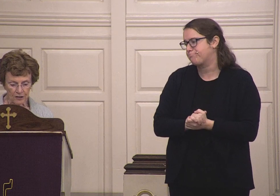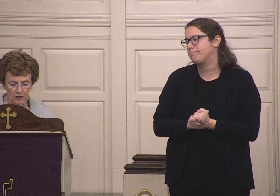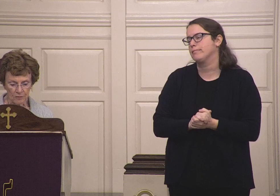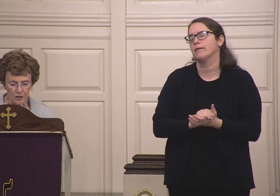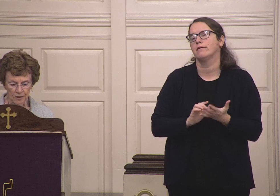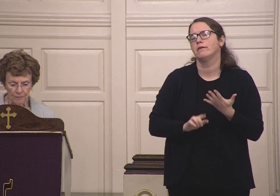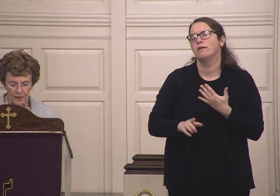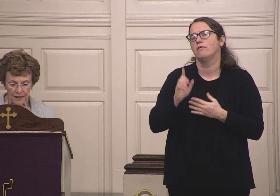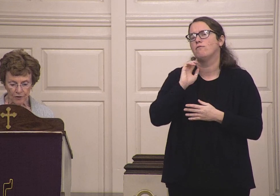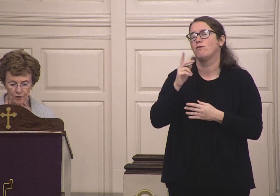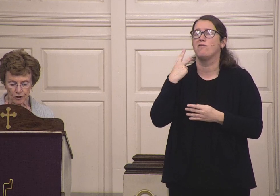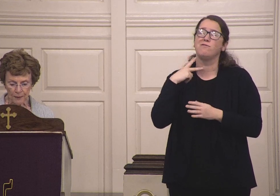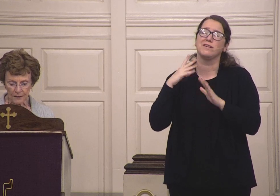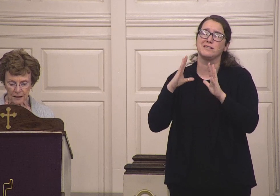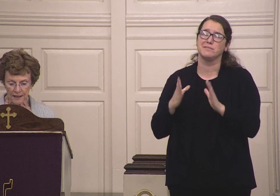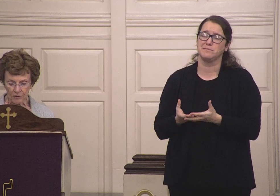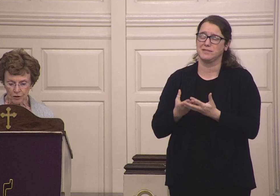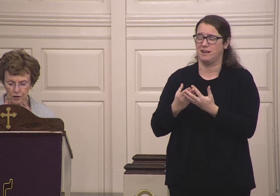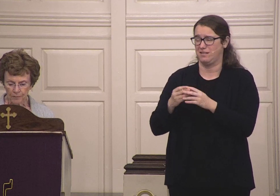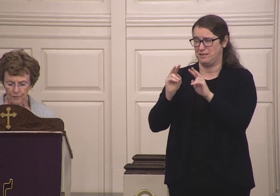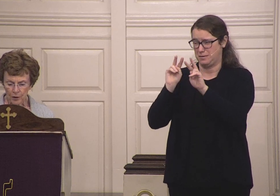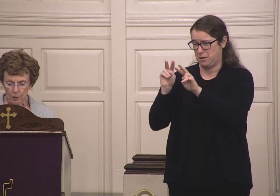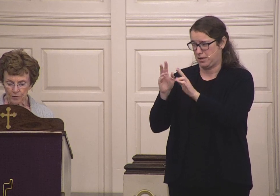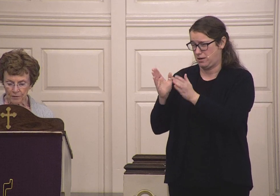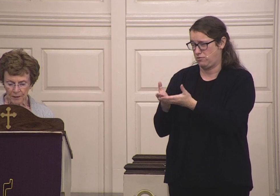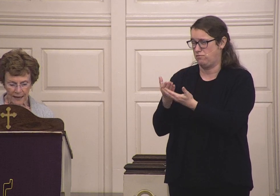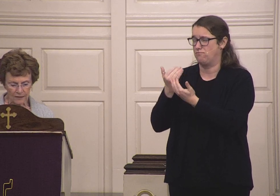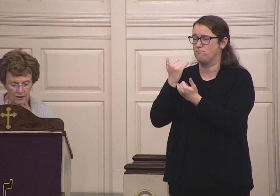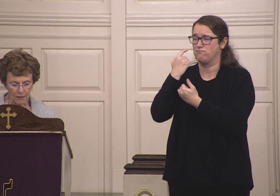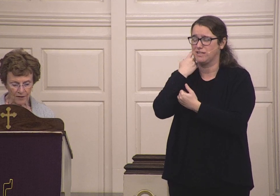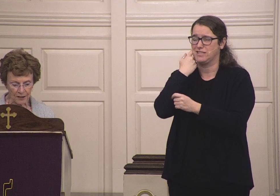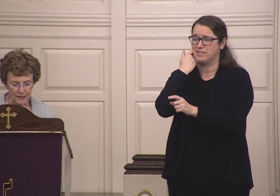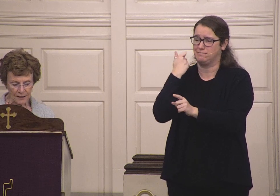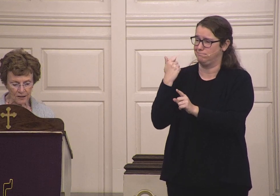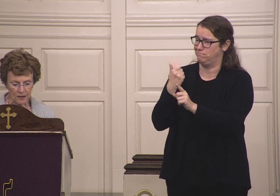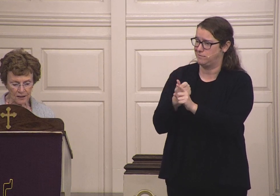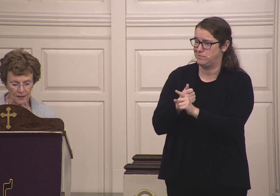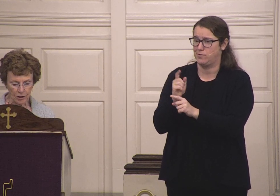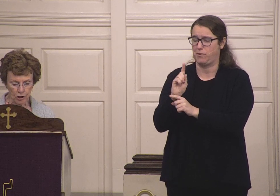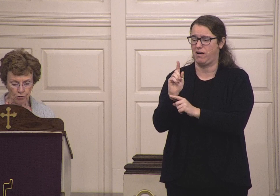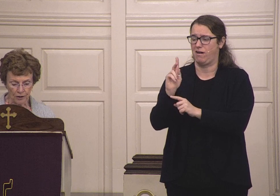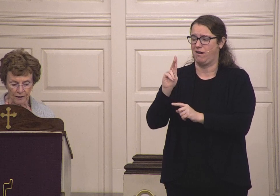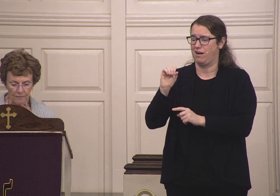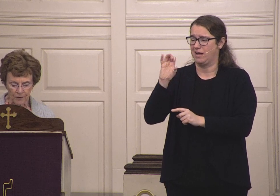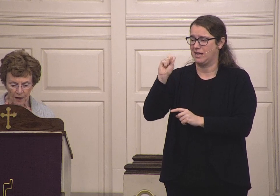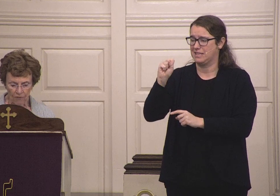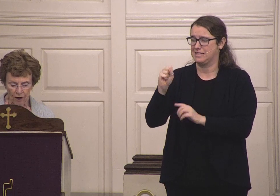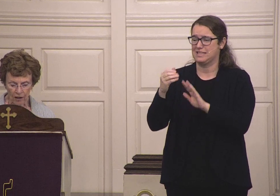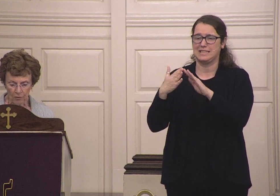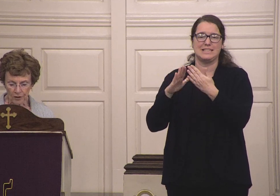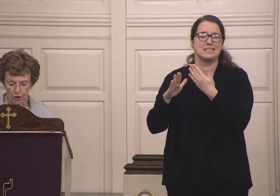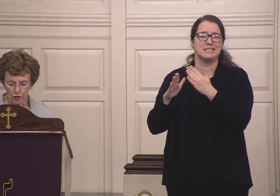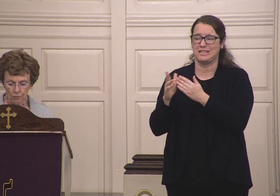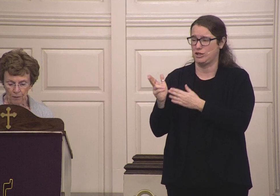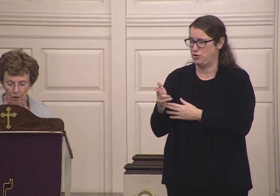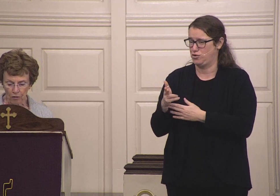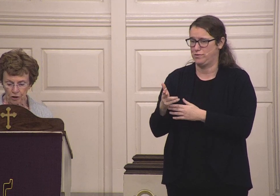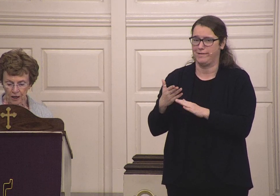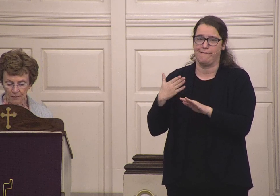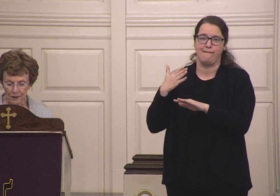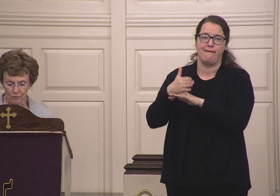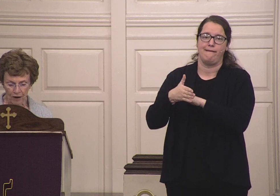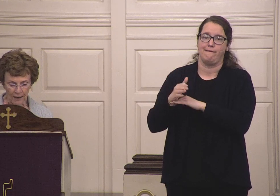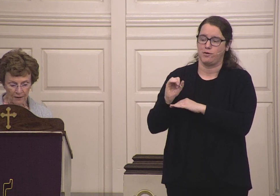For the victims and those spectators who were impacted by the Kansas City shooting following the Super